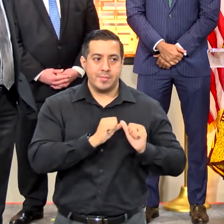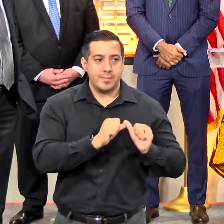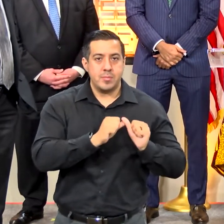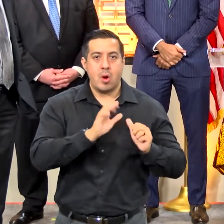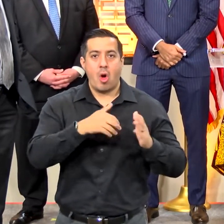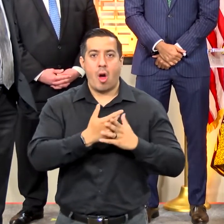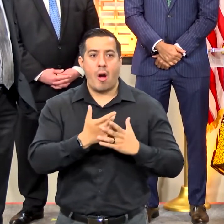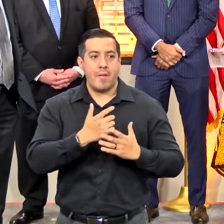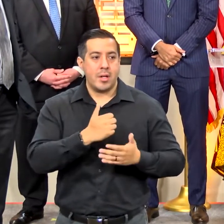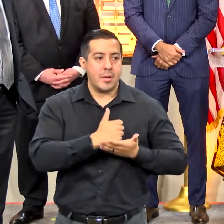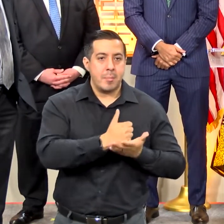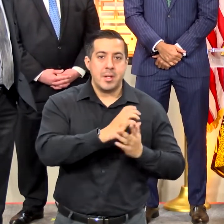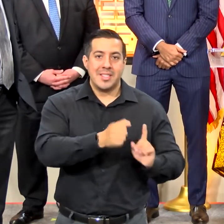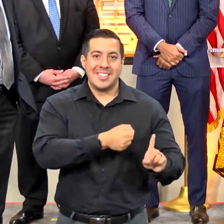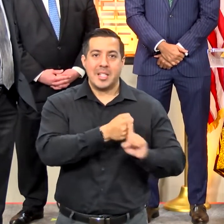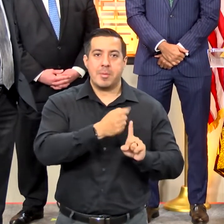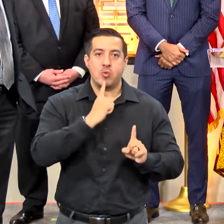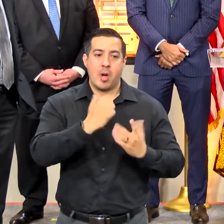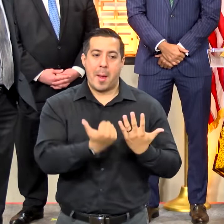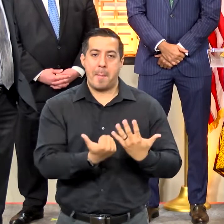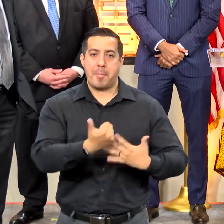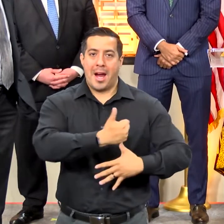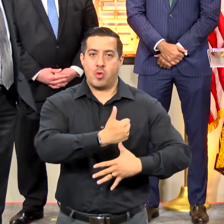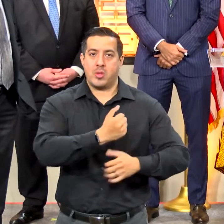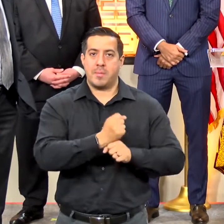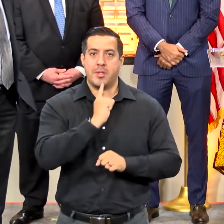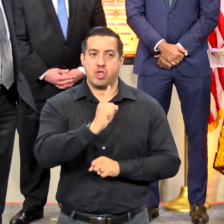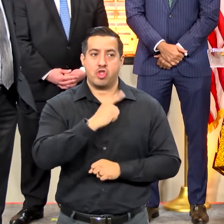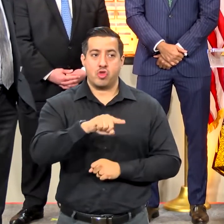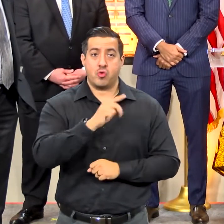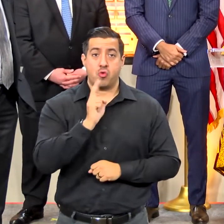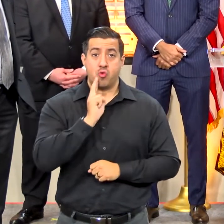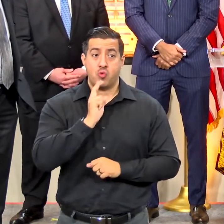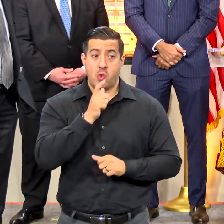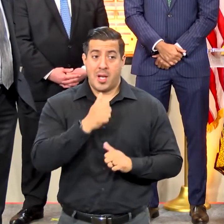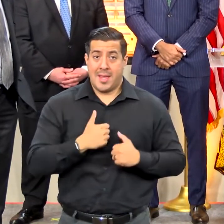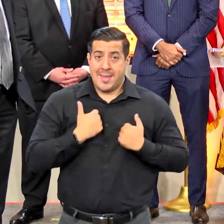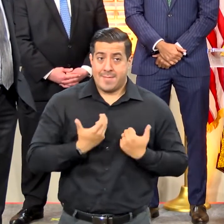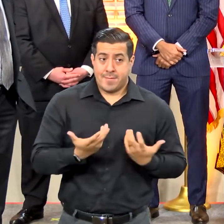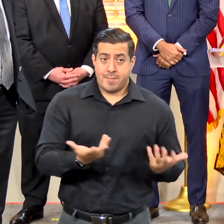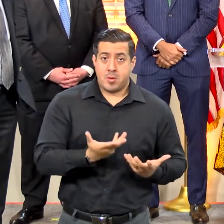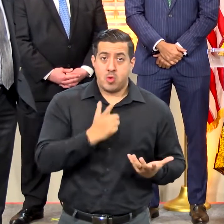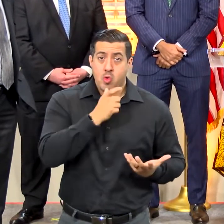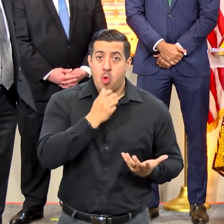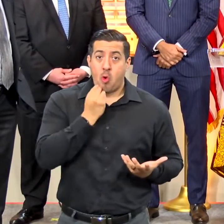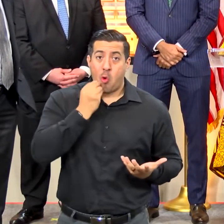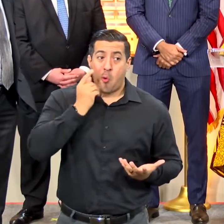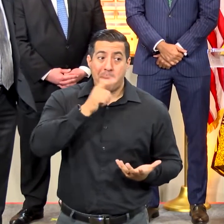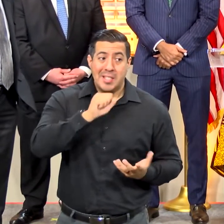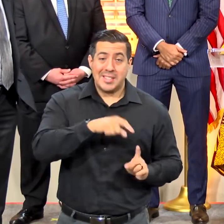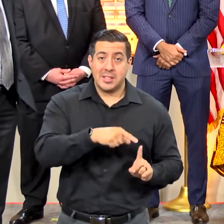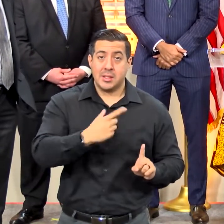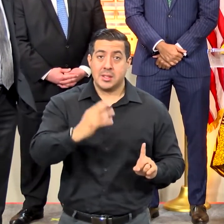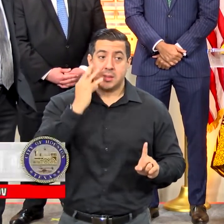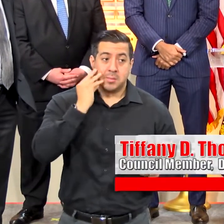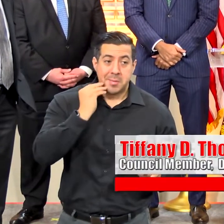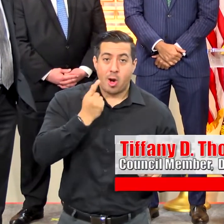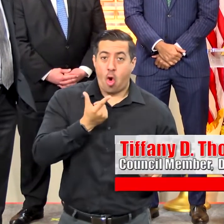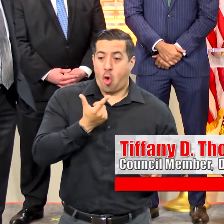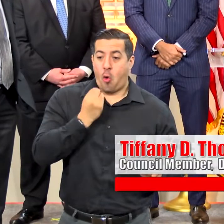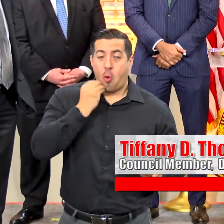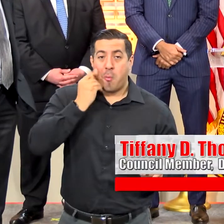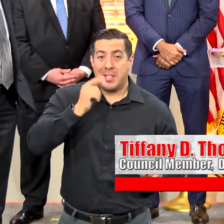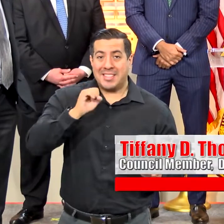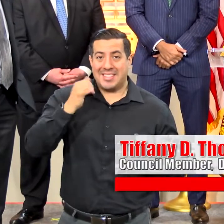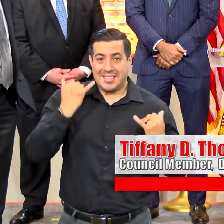supplement the impact and the priorities on making sure that the Houstonians that are homeless, experiencing homelessness